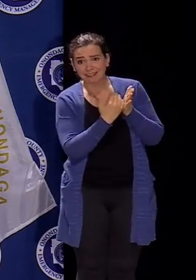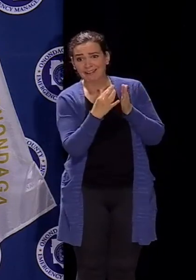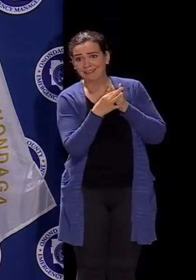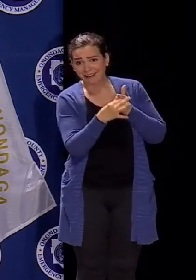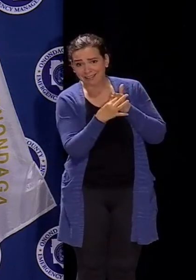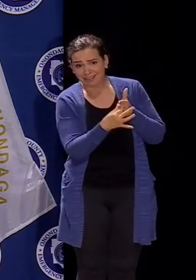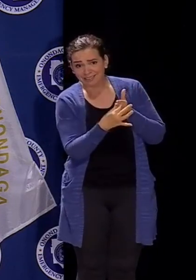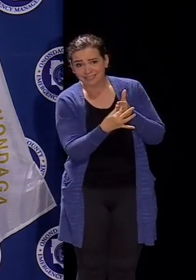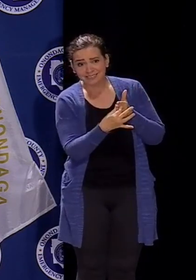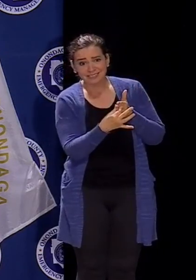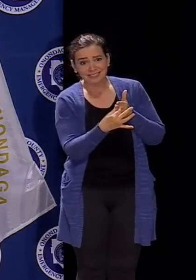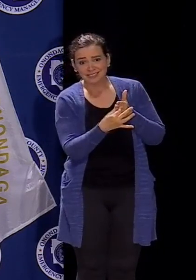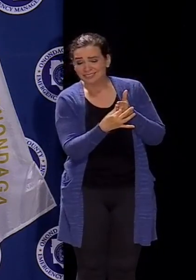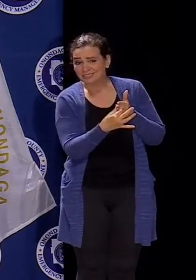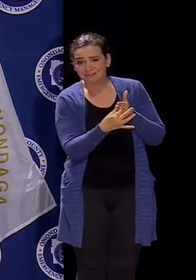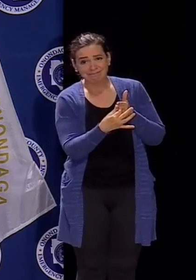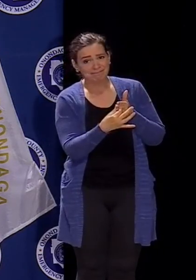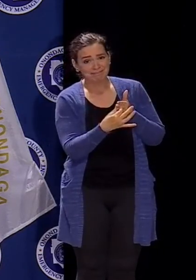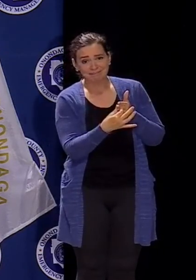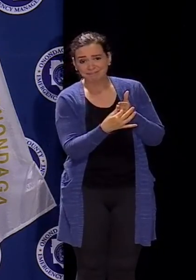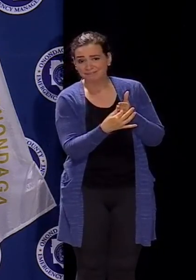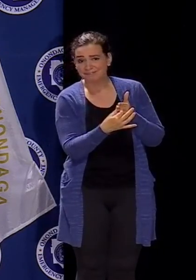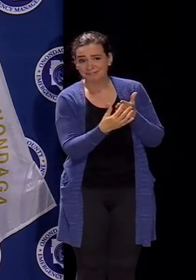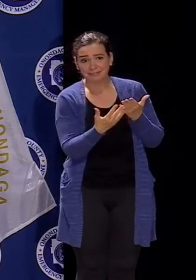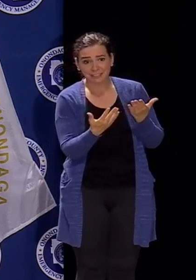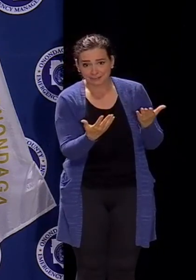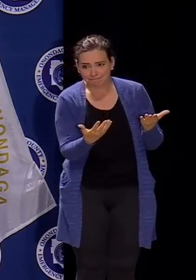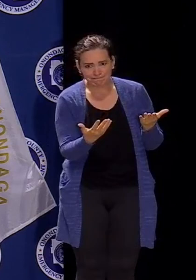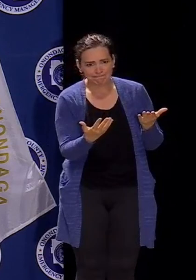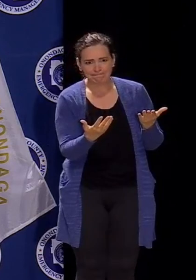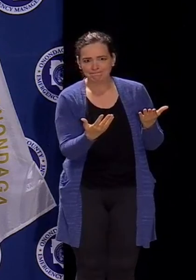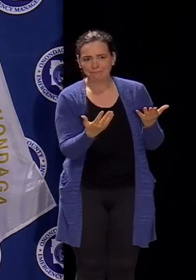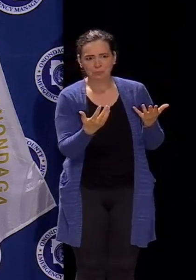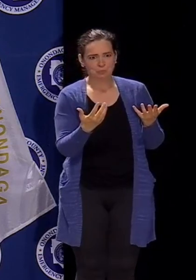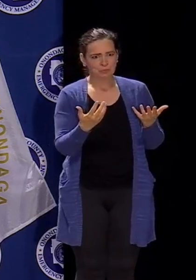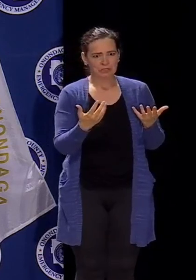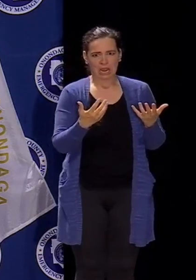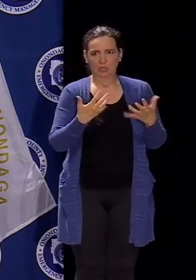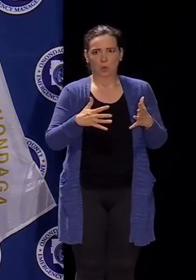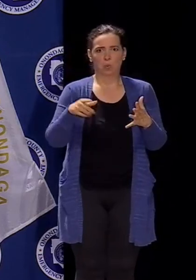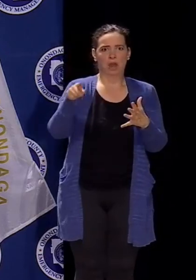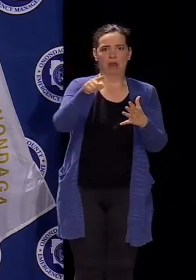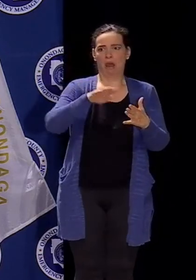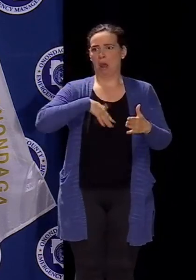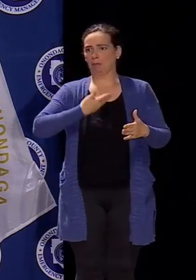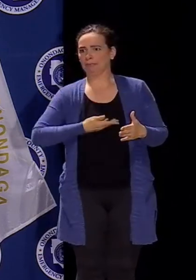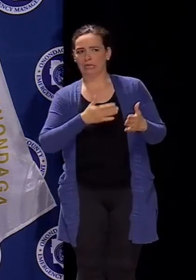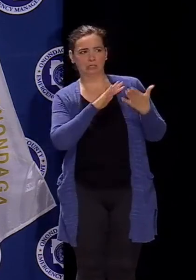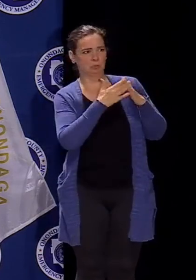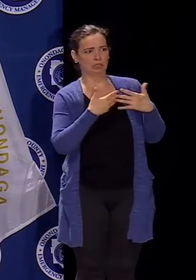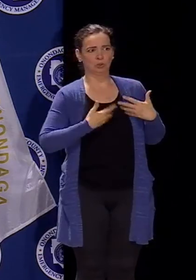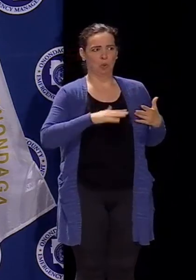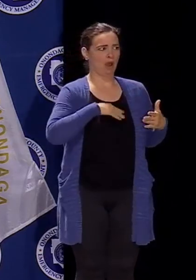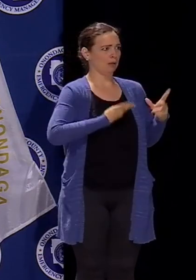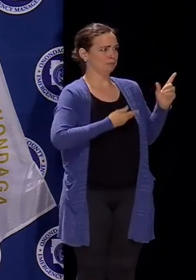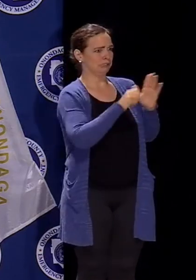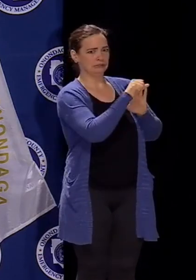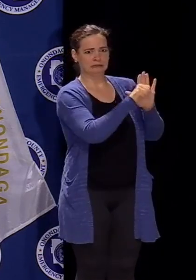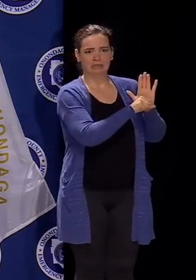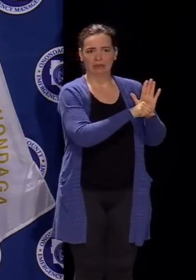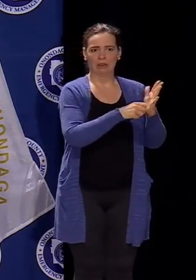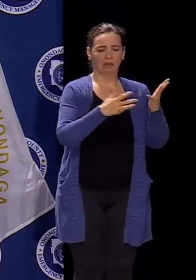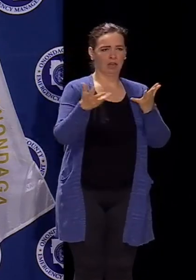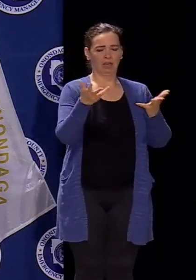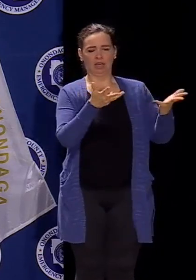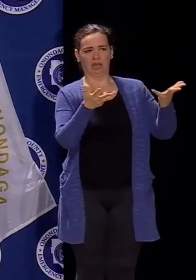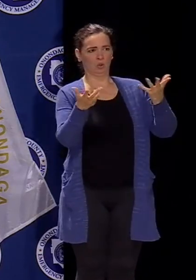religious leaders want to be sideways with anybody. They don't want me upset at them. They don't want the governor upset. They don't want the president upset. So